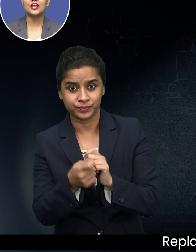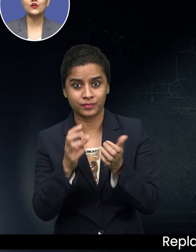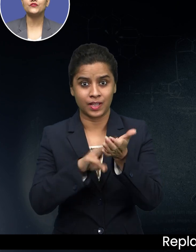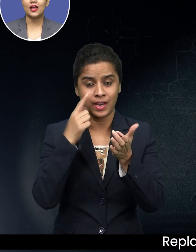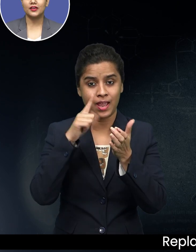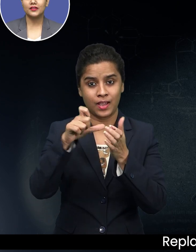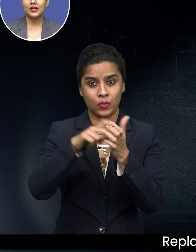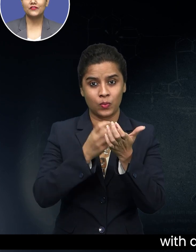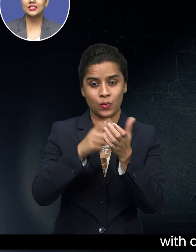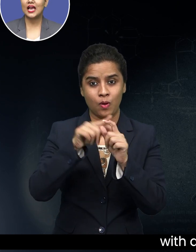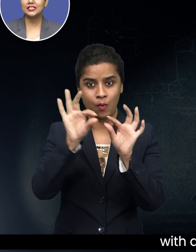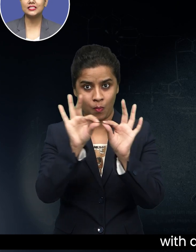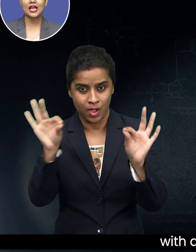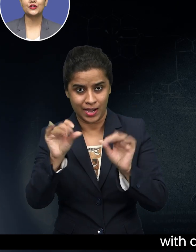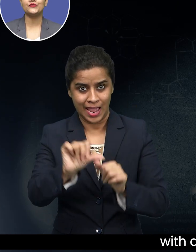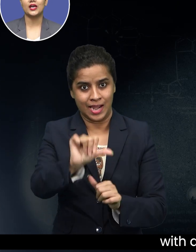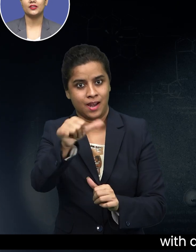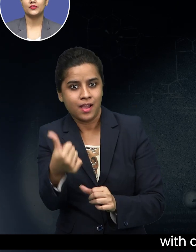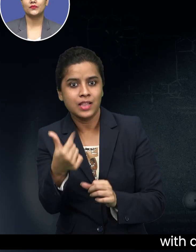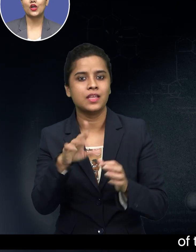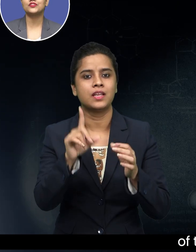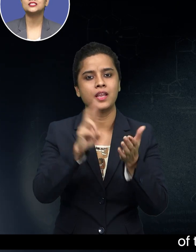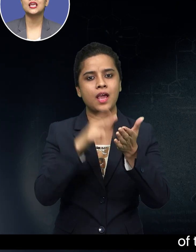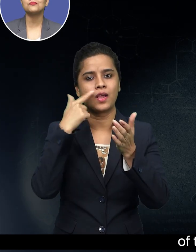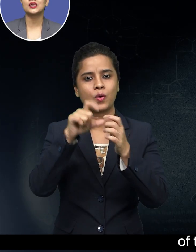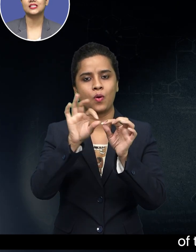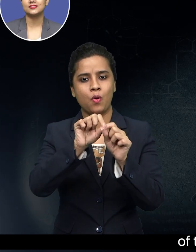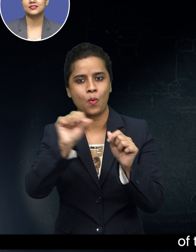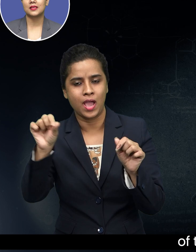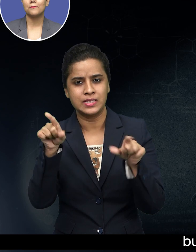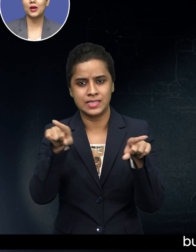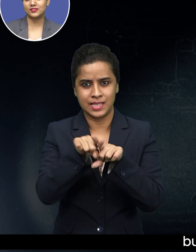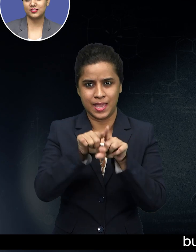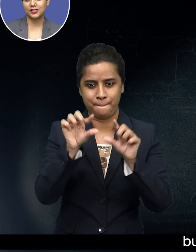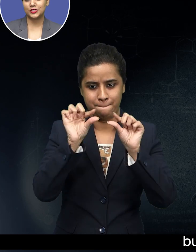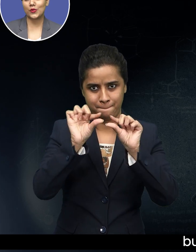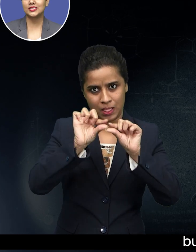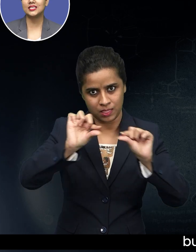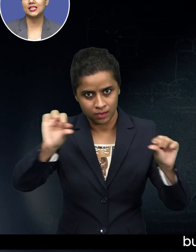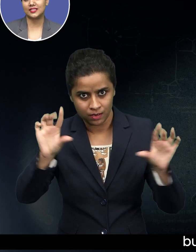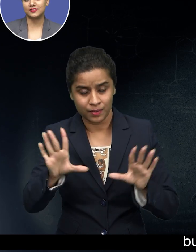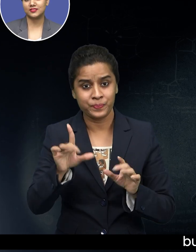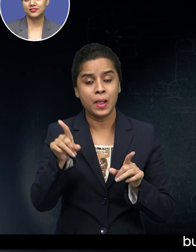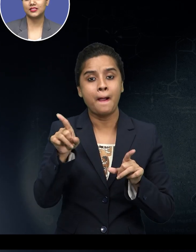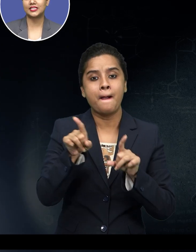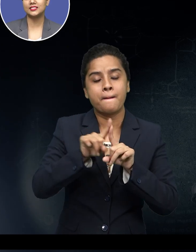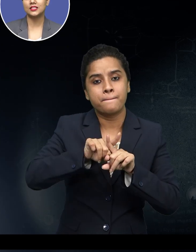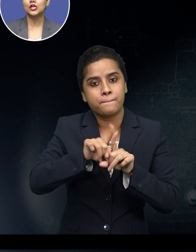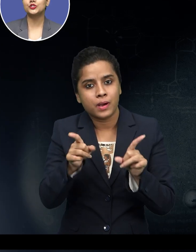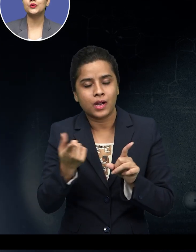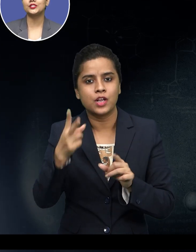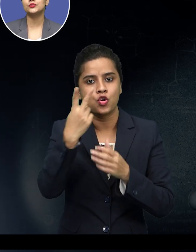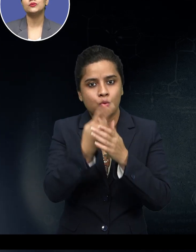Replace the nichrome wire with another nichrome wire of the same thickness but twice the length, that